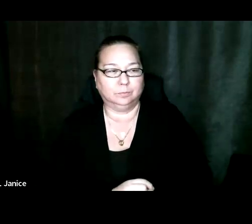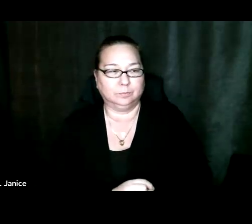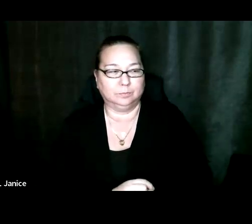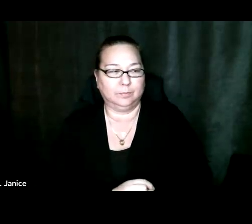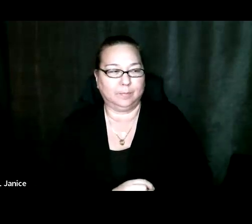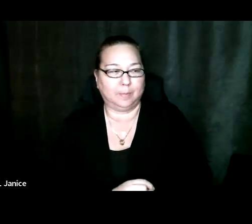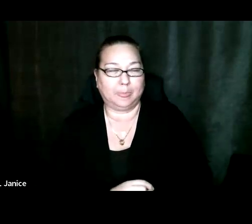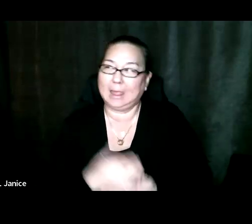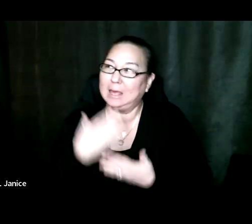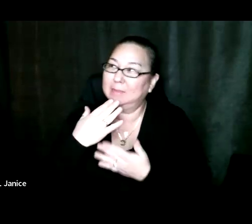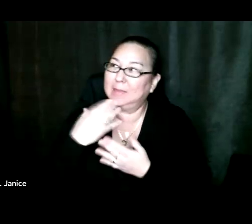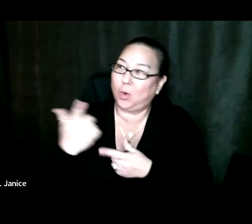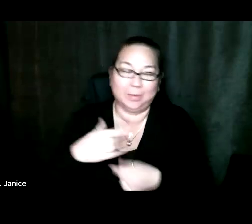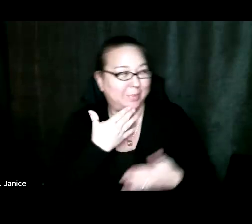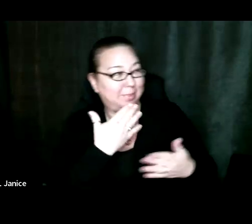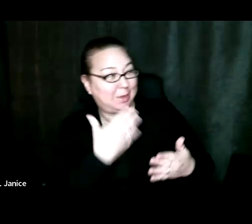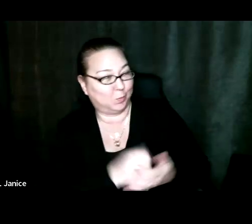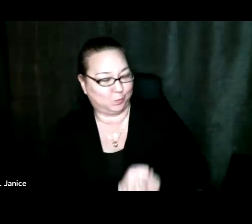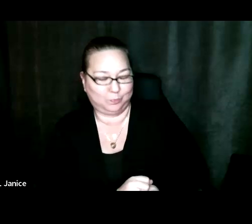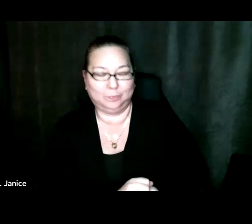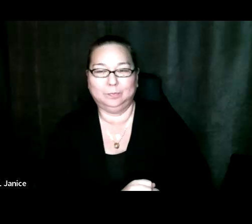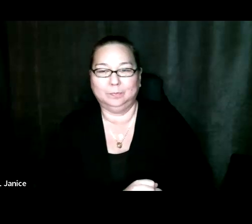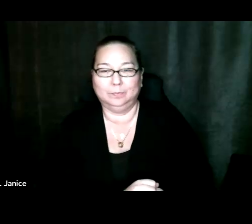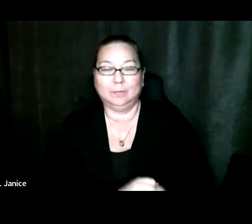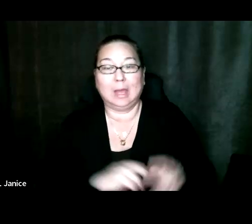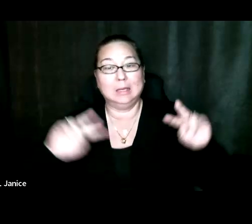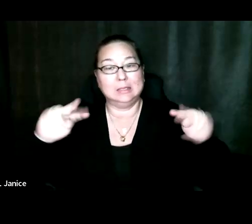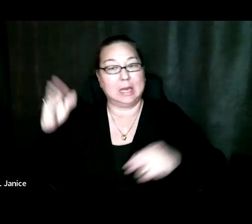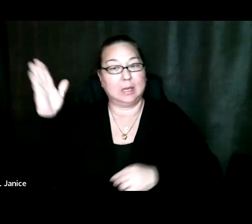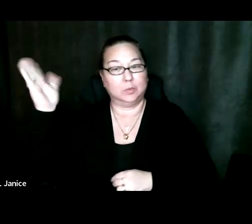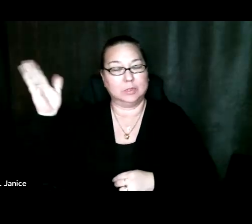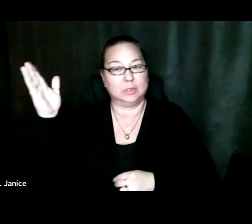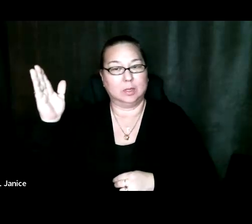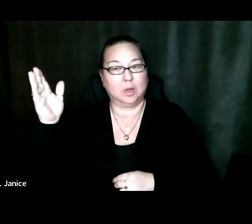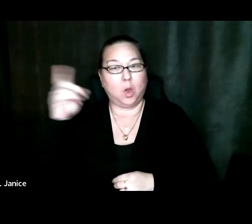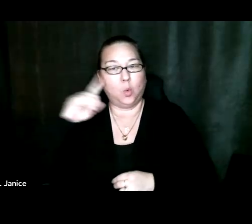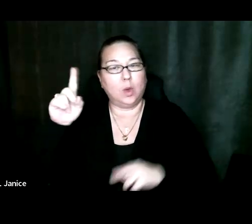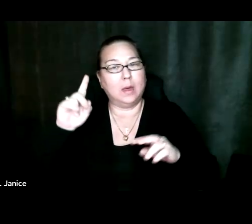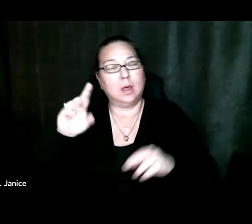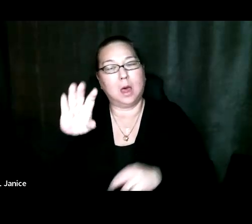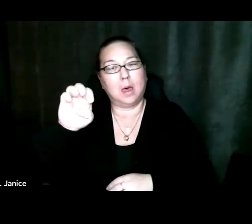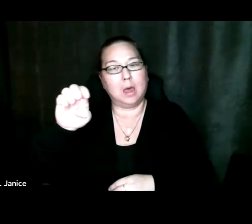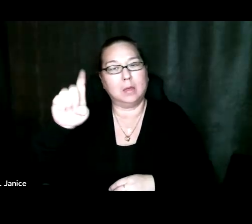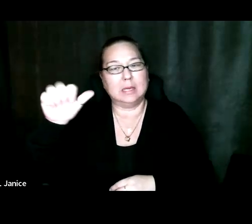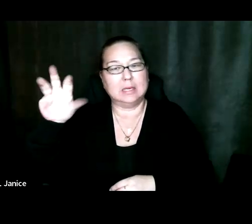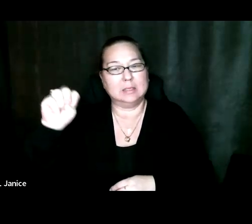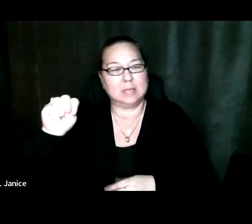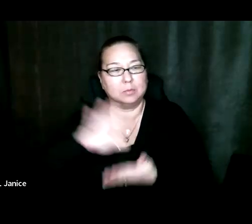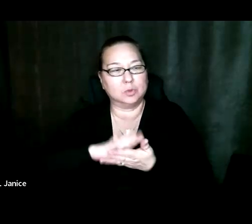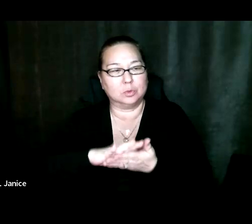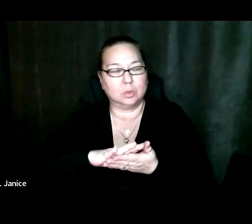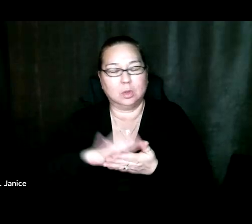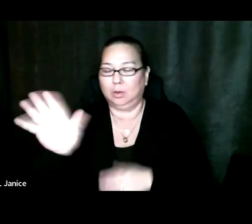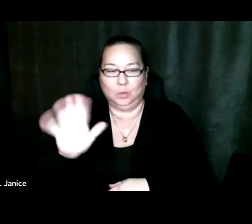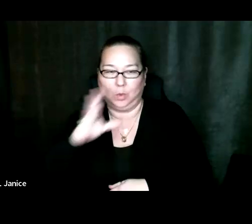you. Thank you. Our second presentation will be an exam schools admission. I'm sorry, I think that's